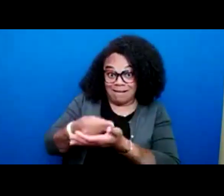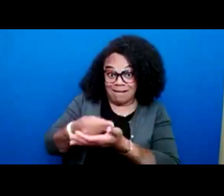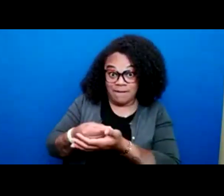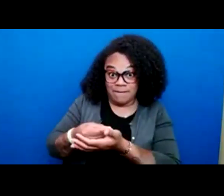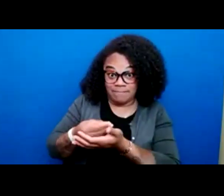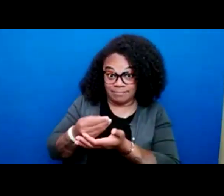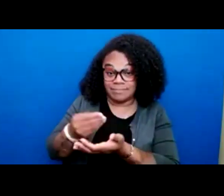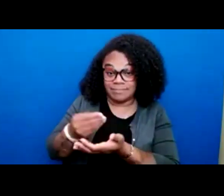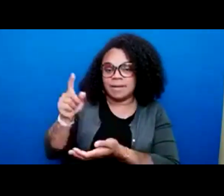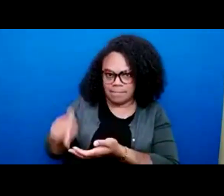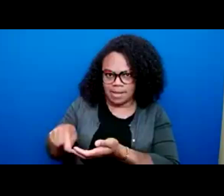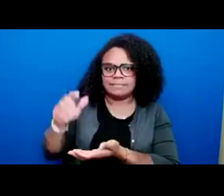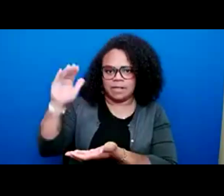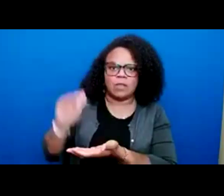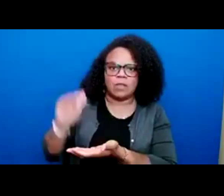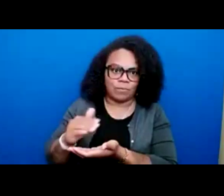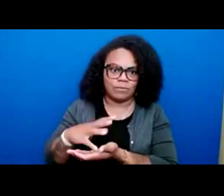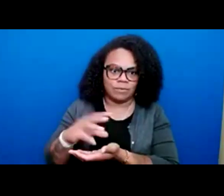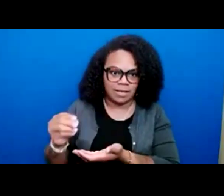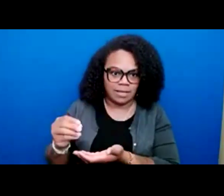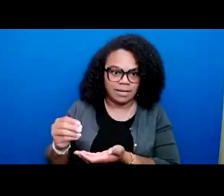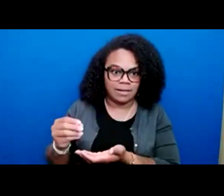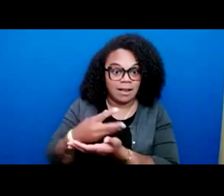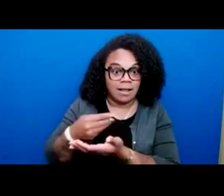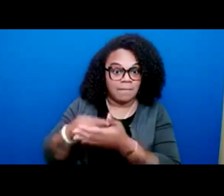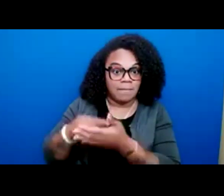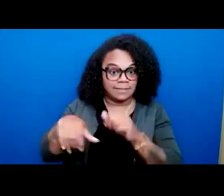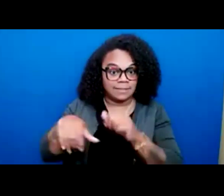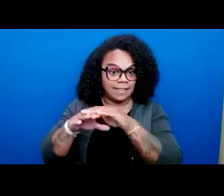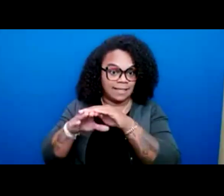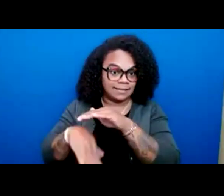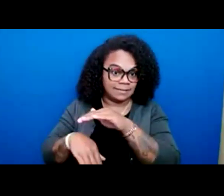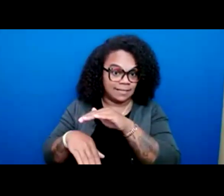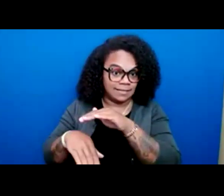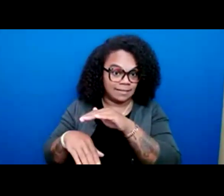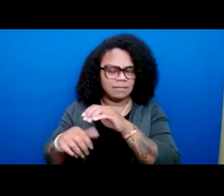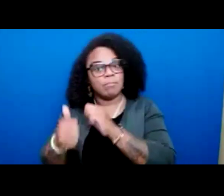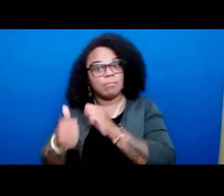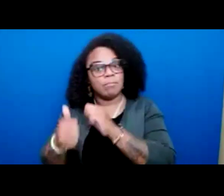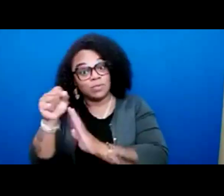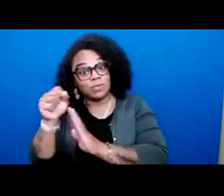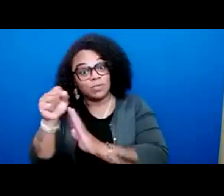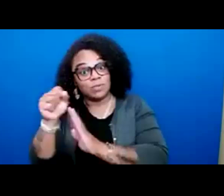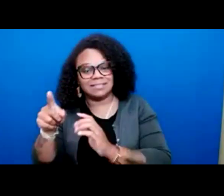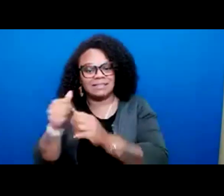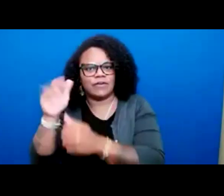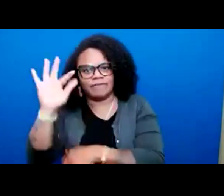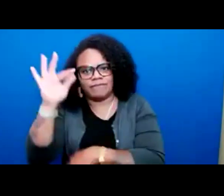be low, and countable income has to be below in most states, the federal benefit rate, which this